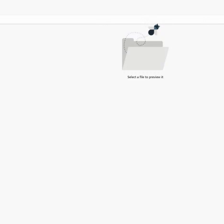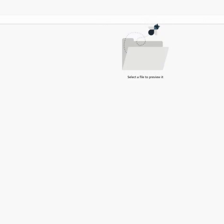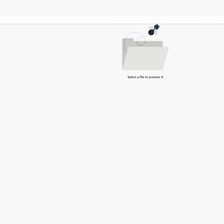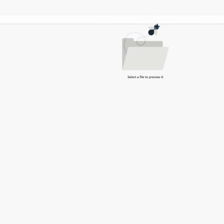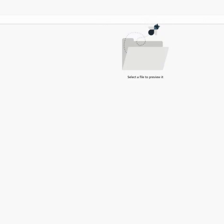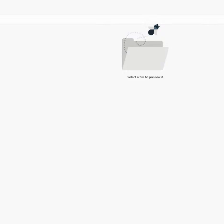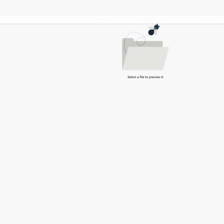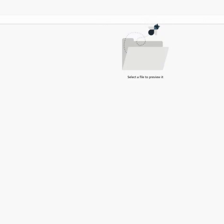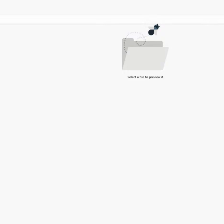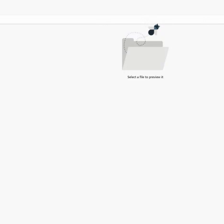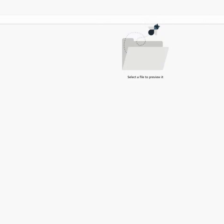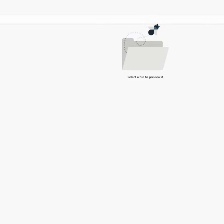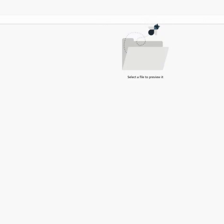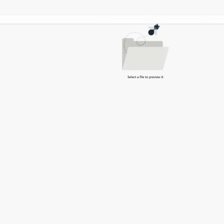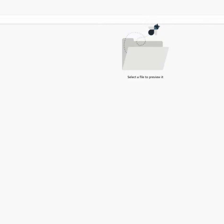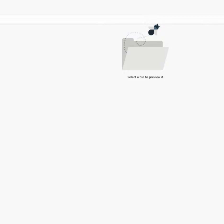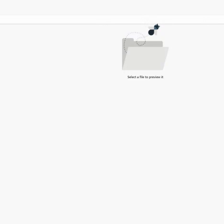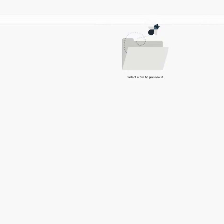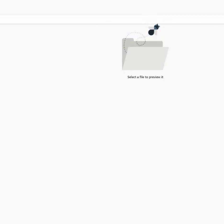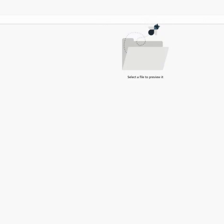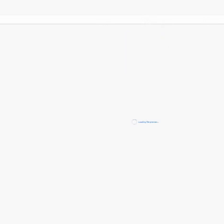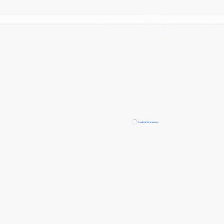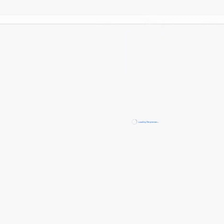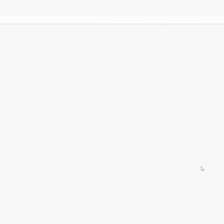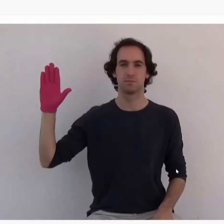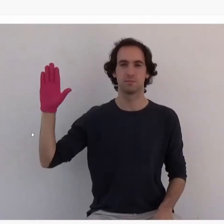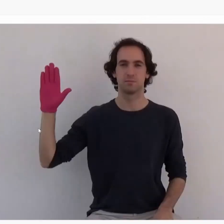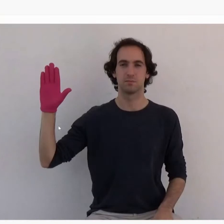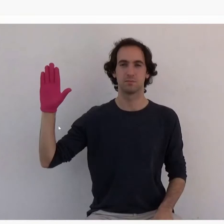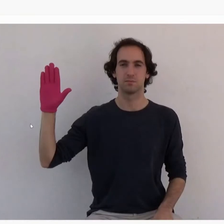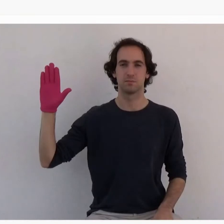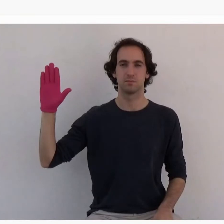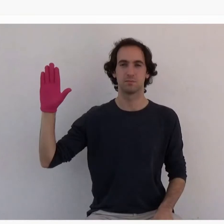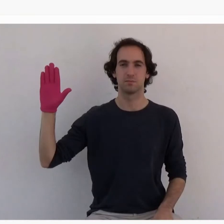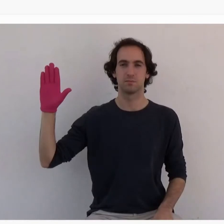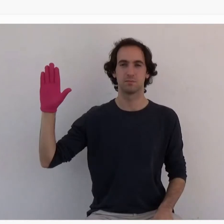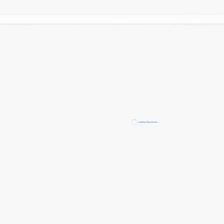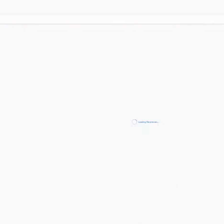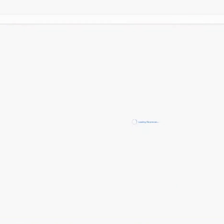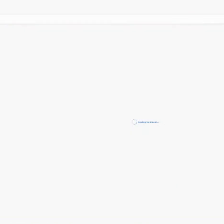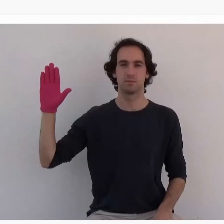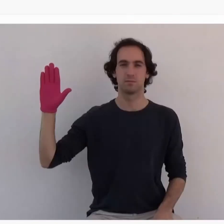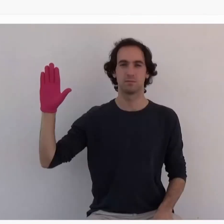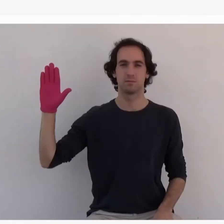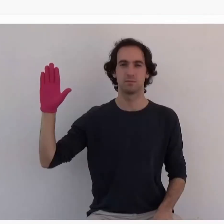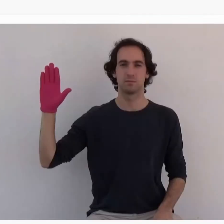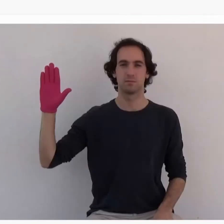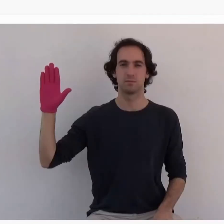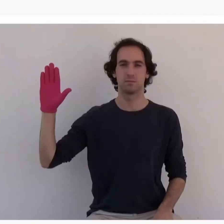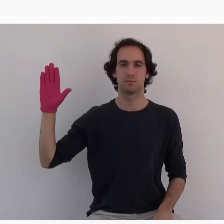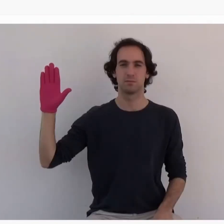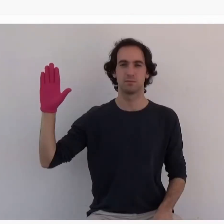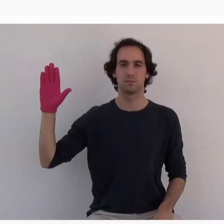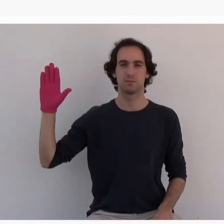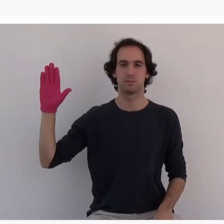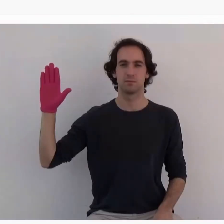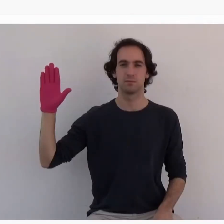here for each class, for each signer, a unique attempt, and we see here all the frames